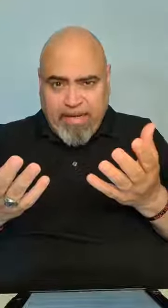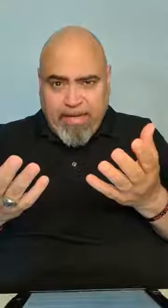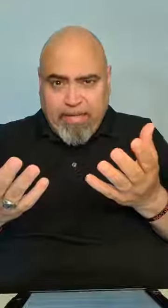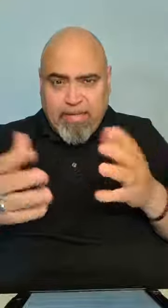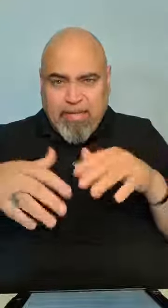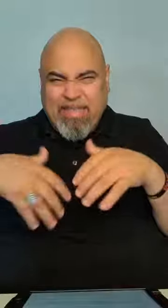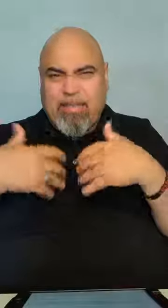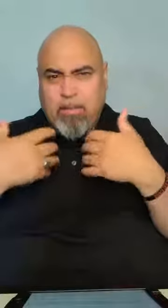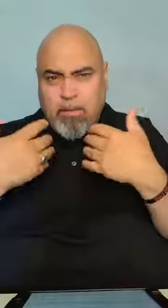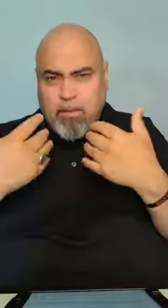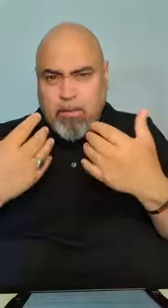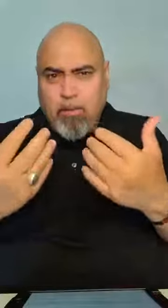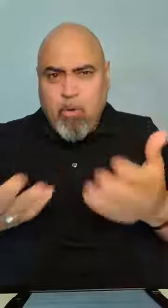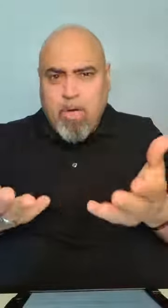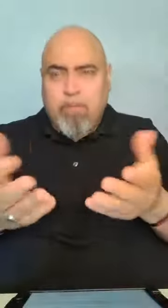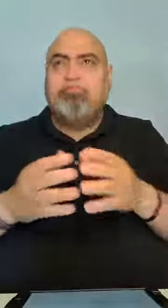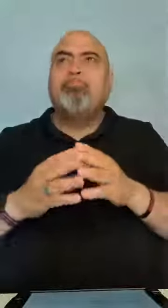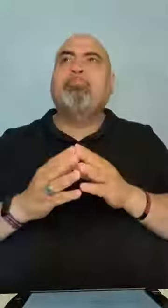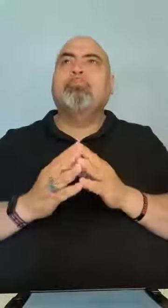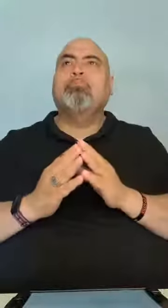mandate, this law.